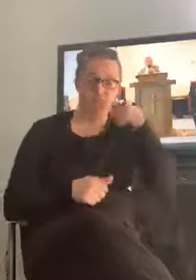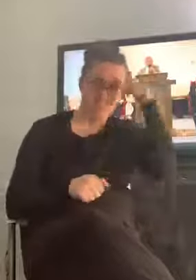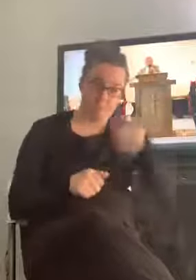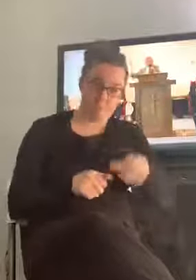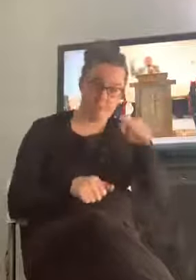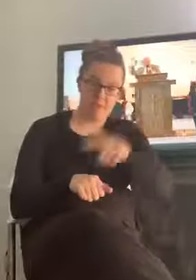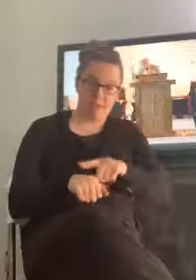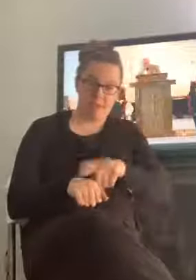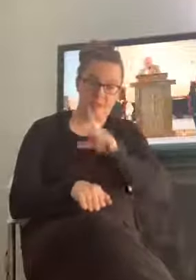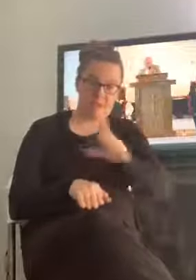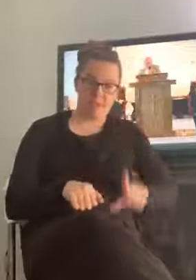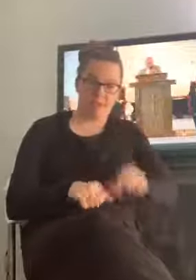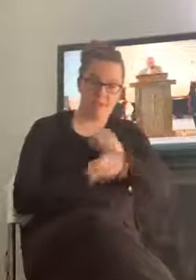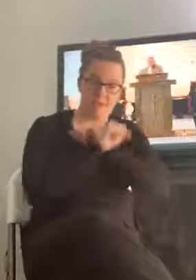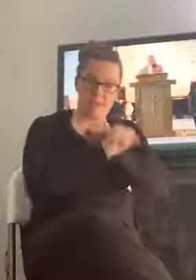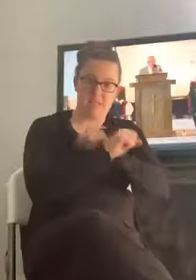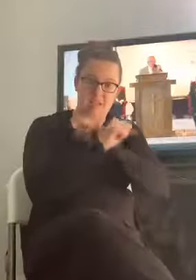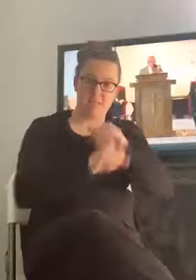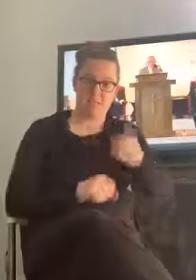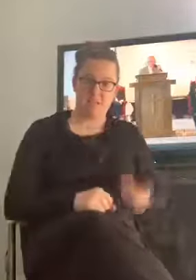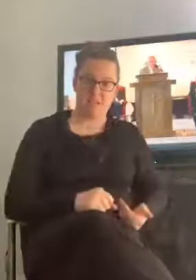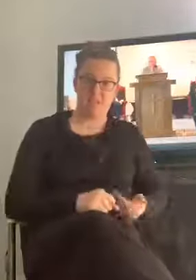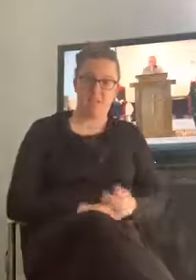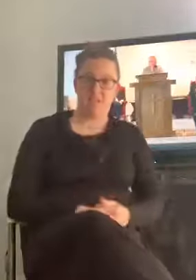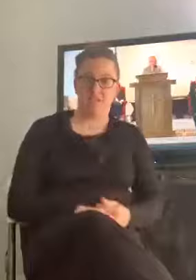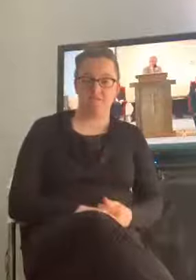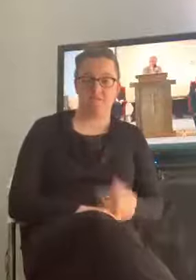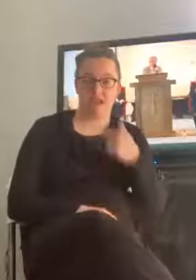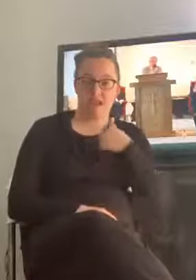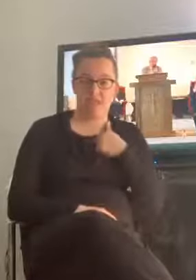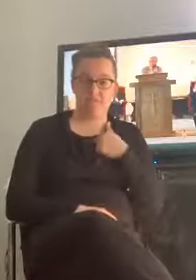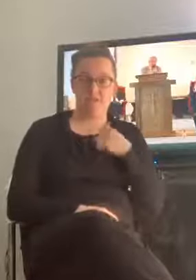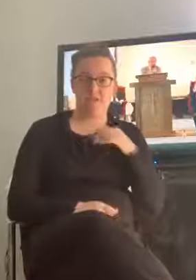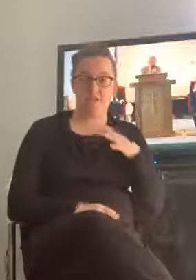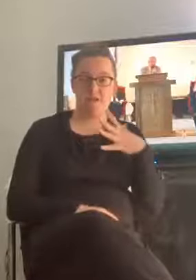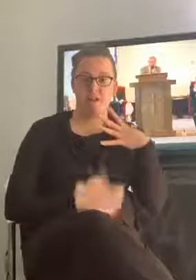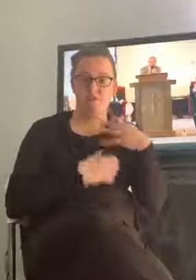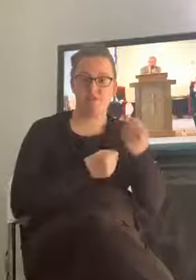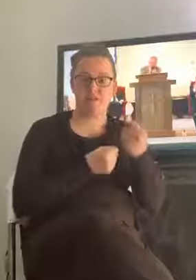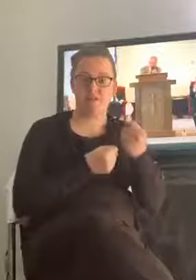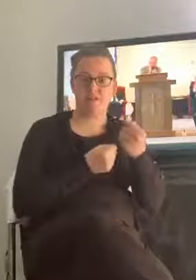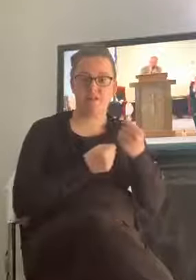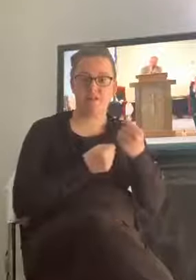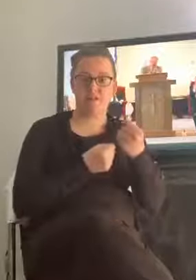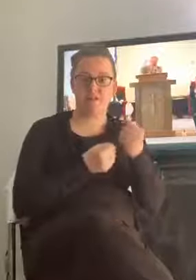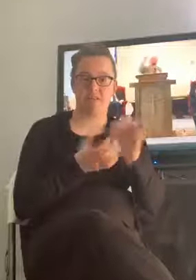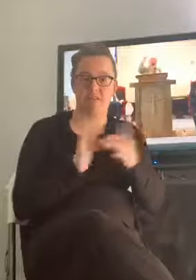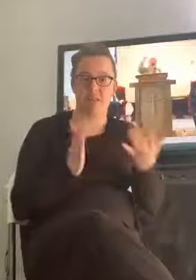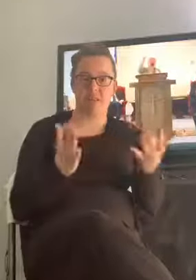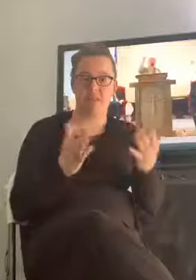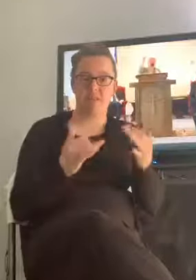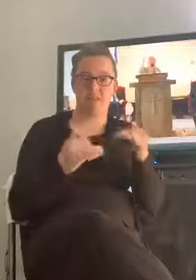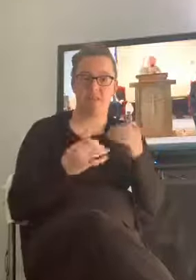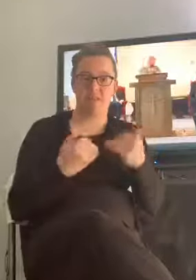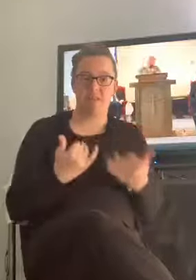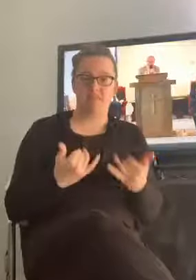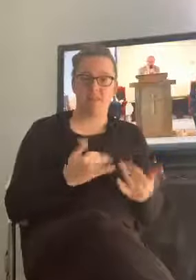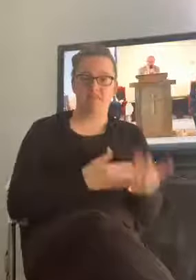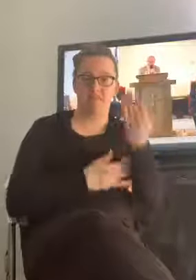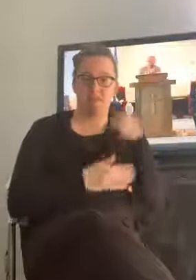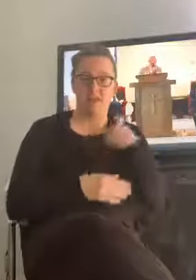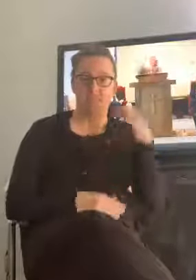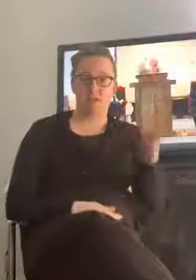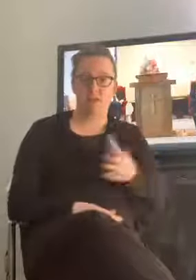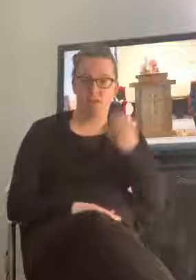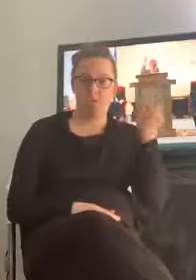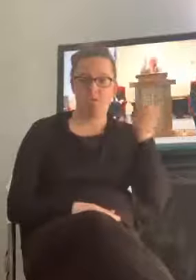has sheltered me and has watched over me. I'm going to just trust the word of the Lord this morning. I'm just going to hold on to